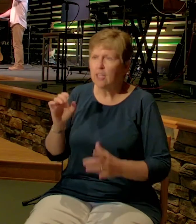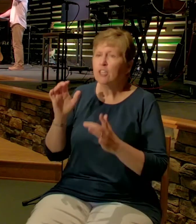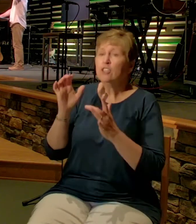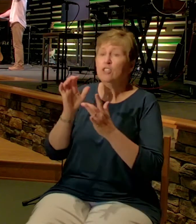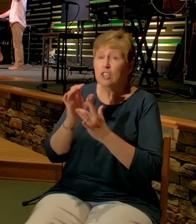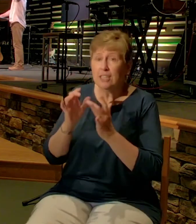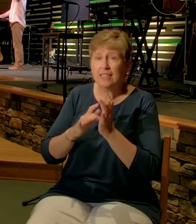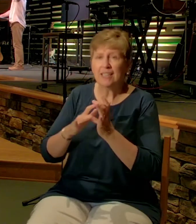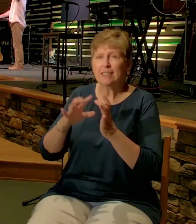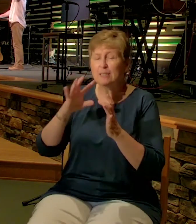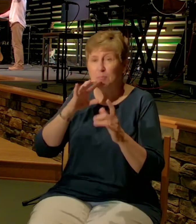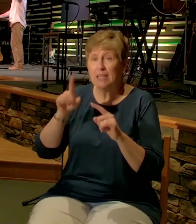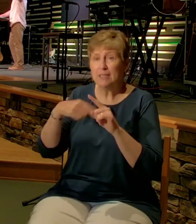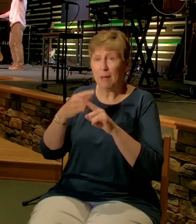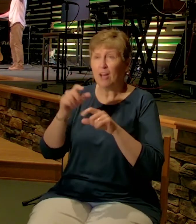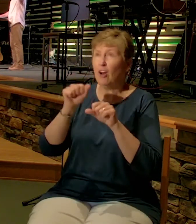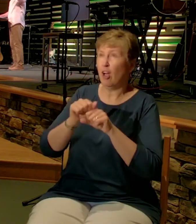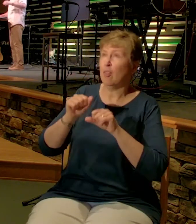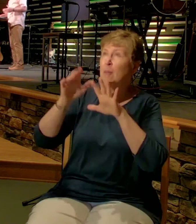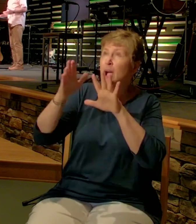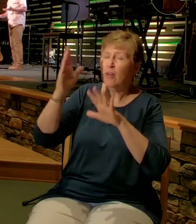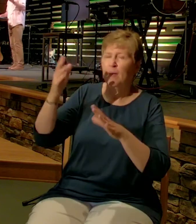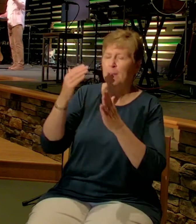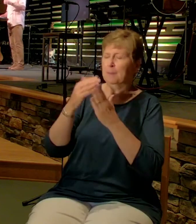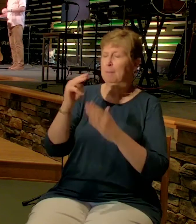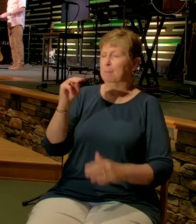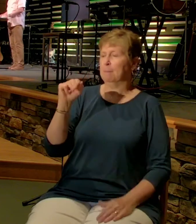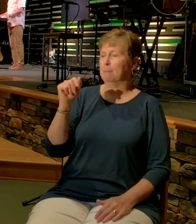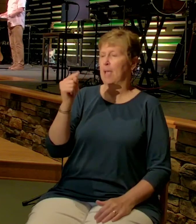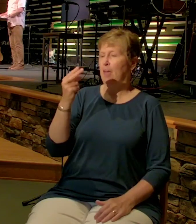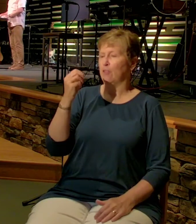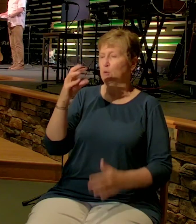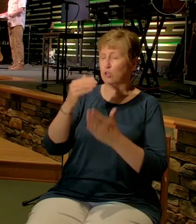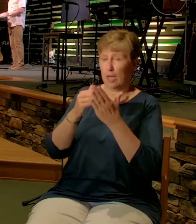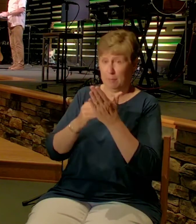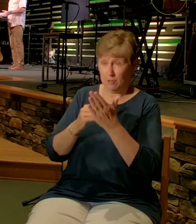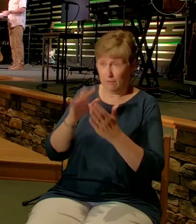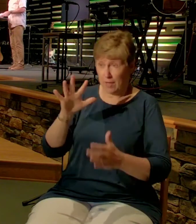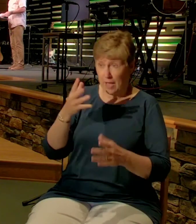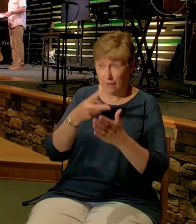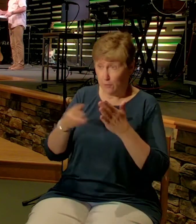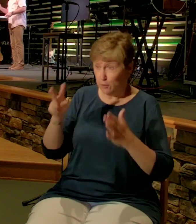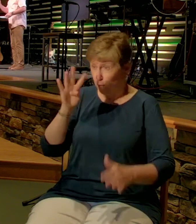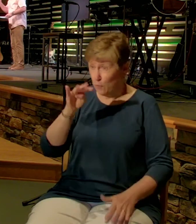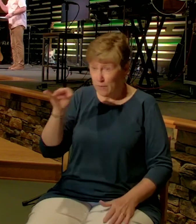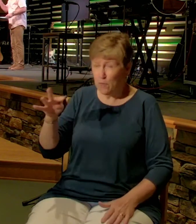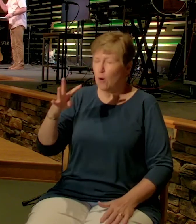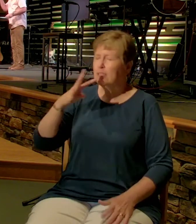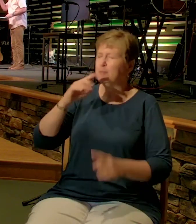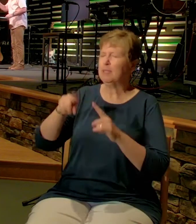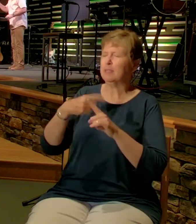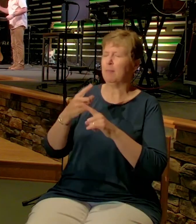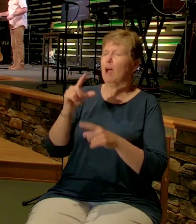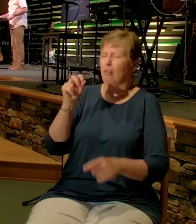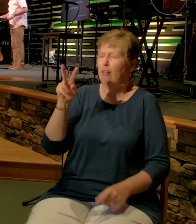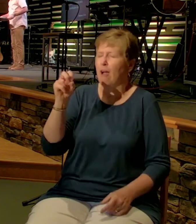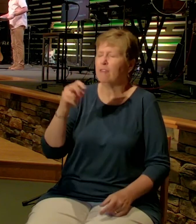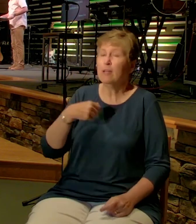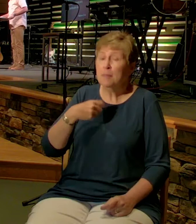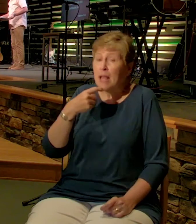his great Sermon on the Mount, Matthew chapter 5, verse 44. Jesus speaks about this love. He says, "But I tell